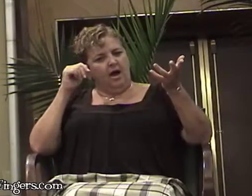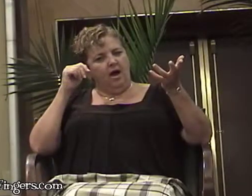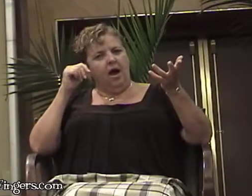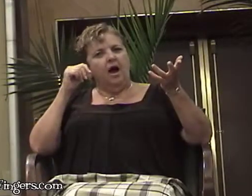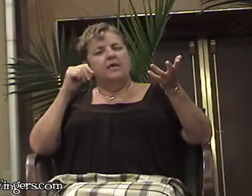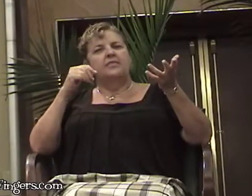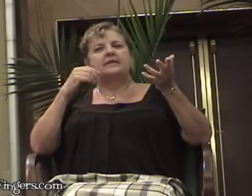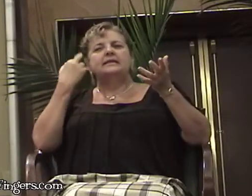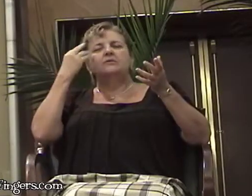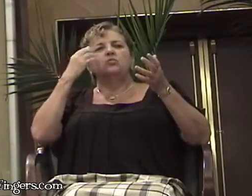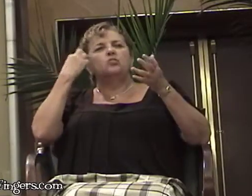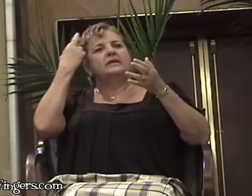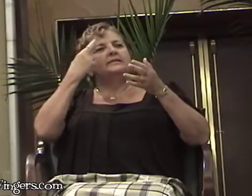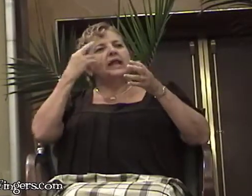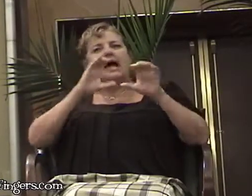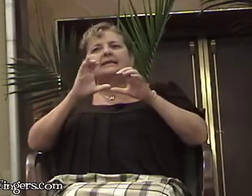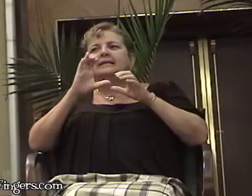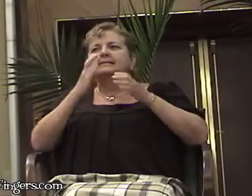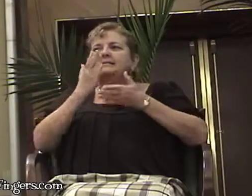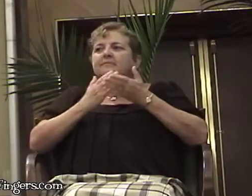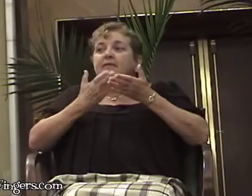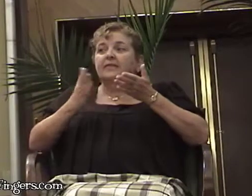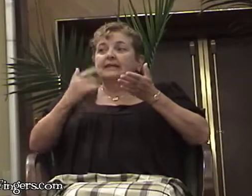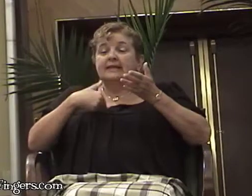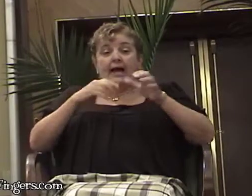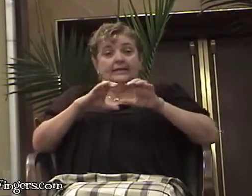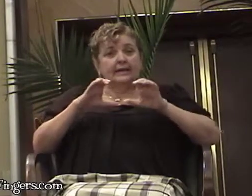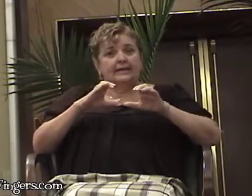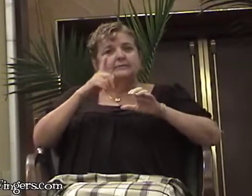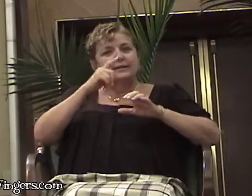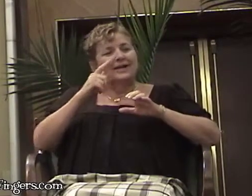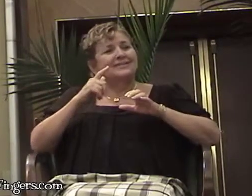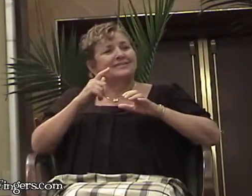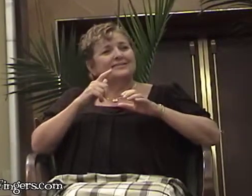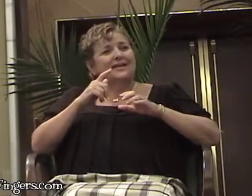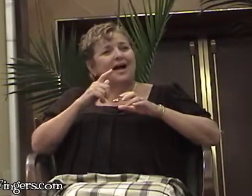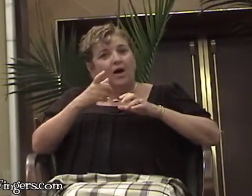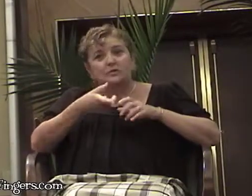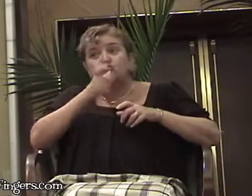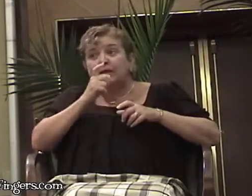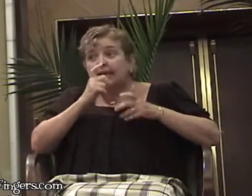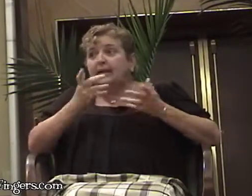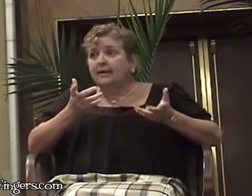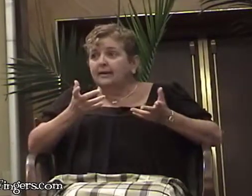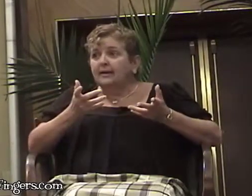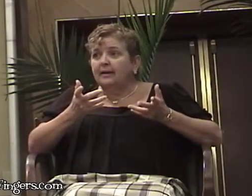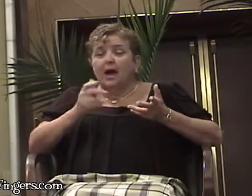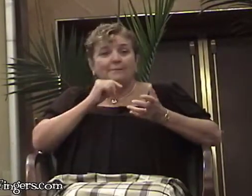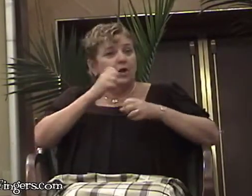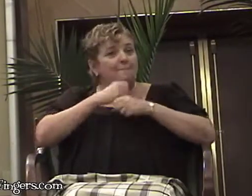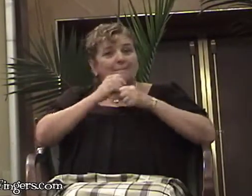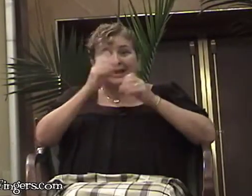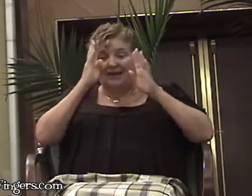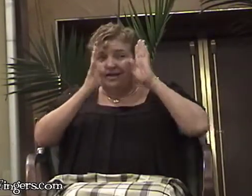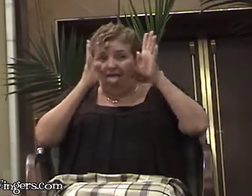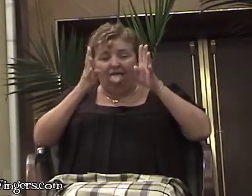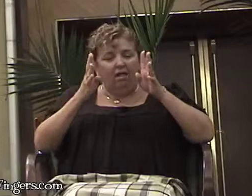blaming booze, because I still knew what I was doing. But that's the way I justified it back then. So, and then I got involved in other